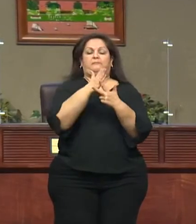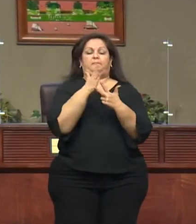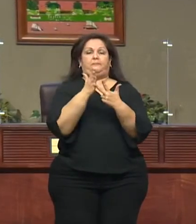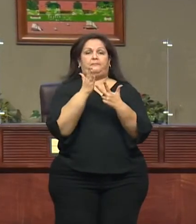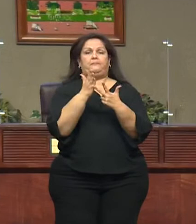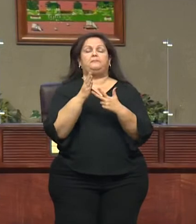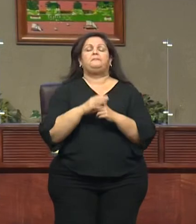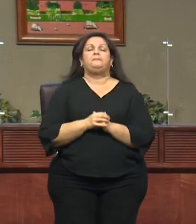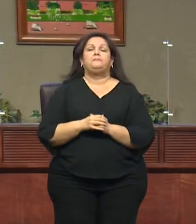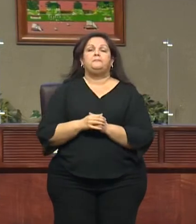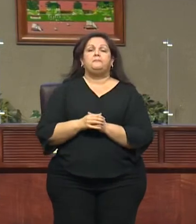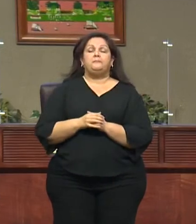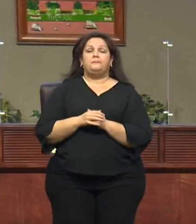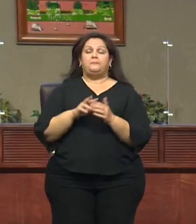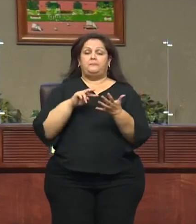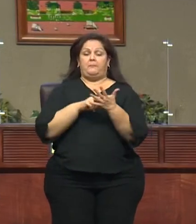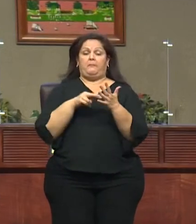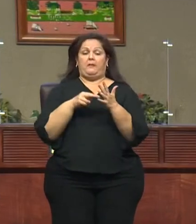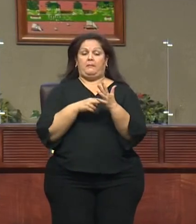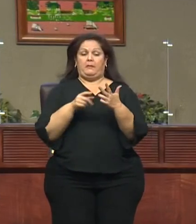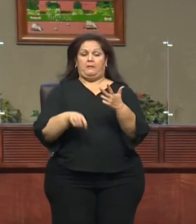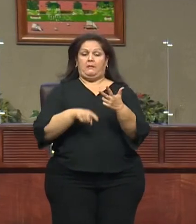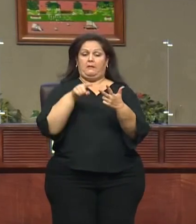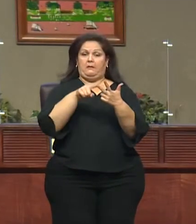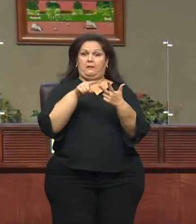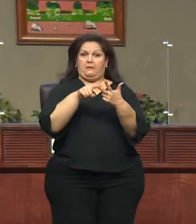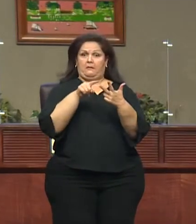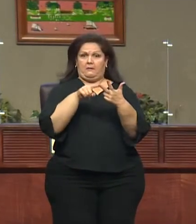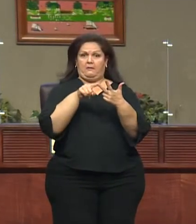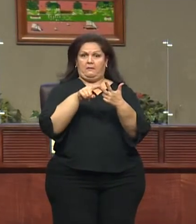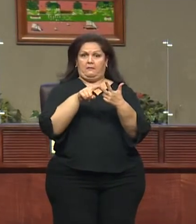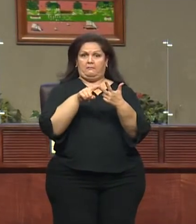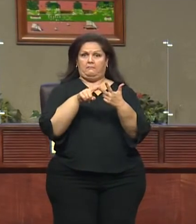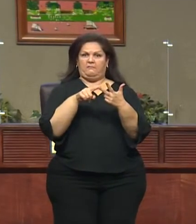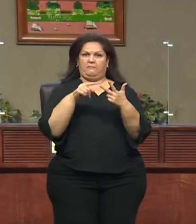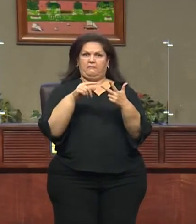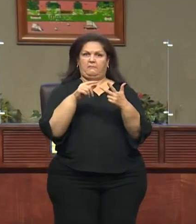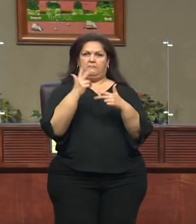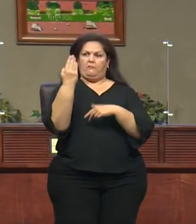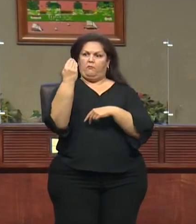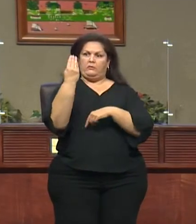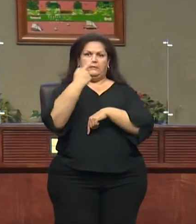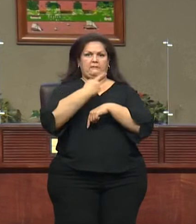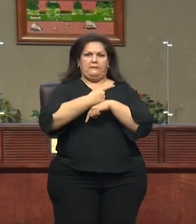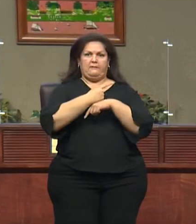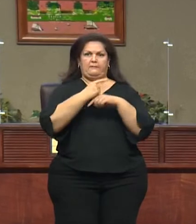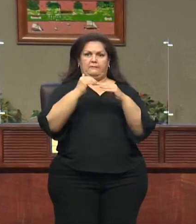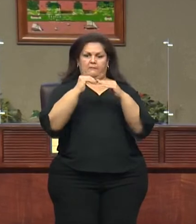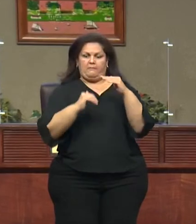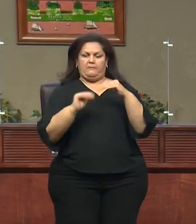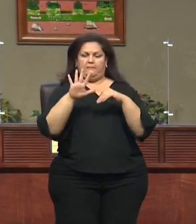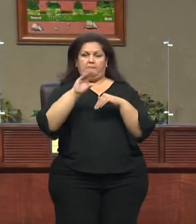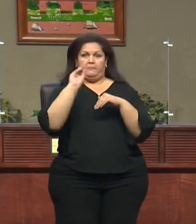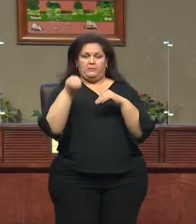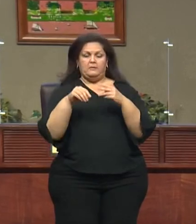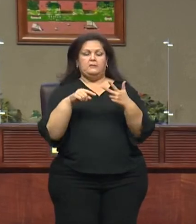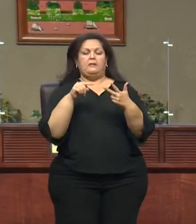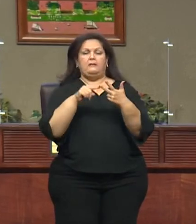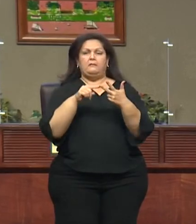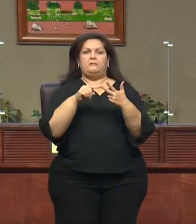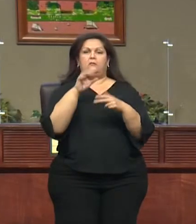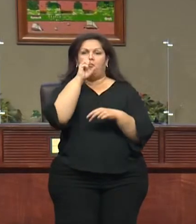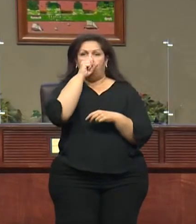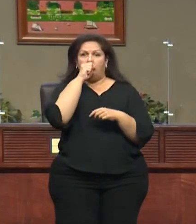which means that when we reach that pinnacle, all Orange County